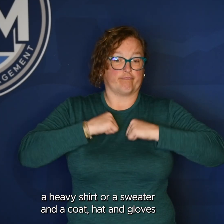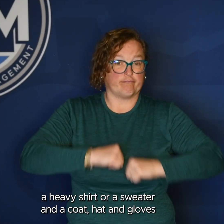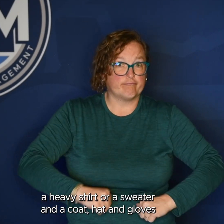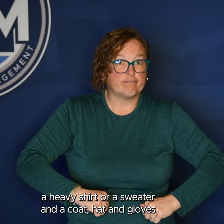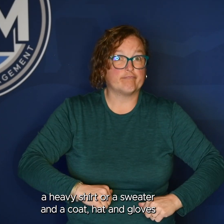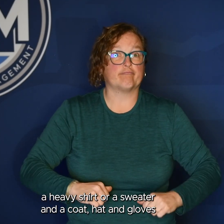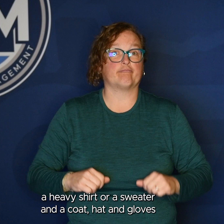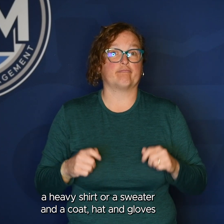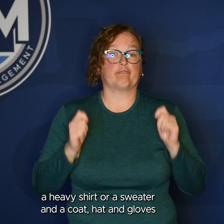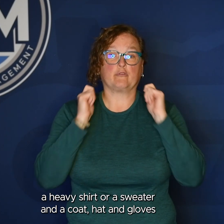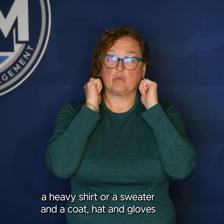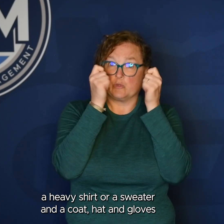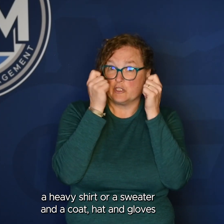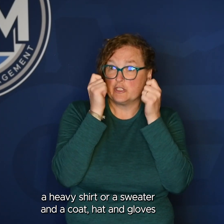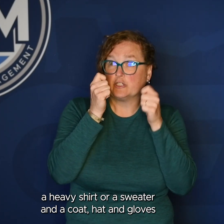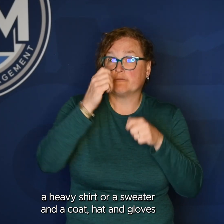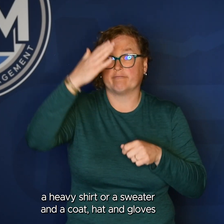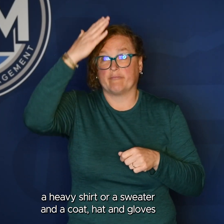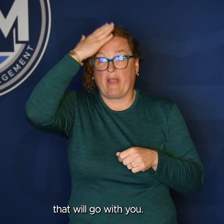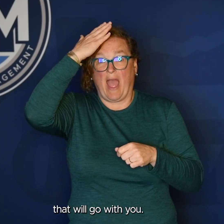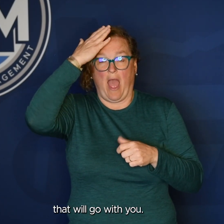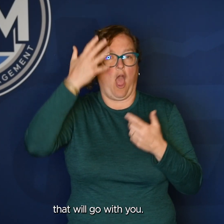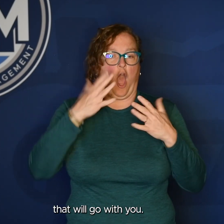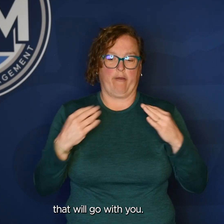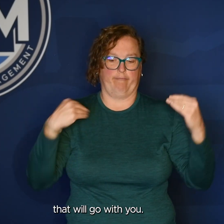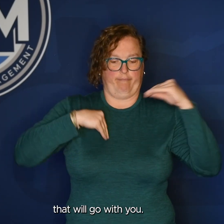and a coat, hat, and gloves that will go with you.